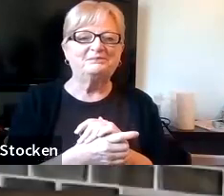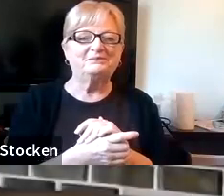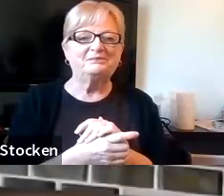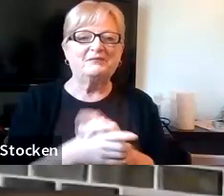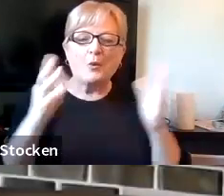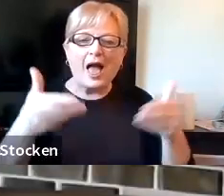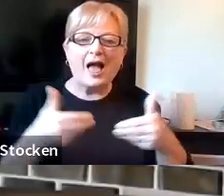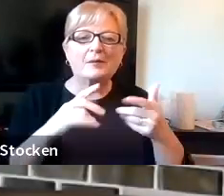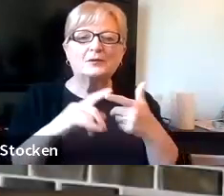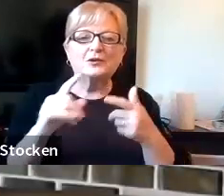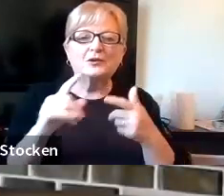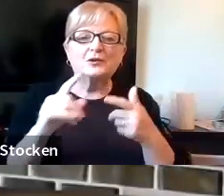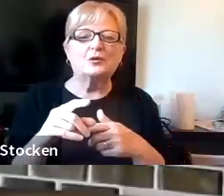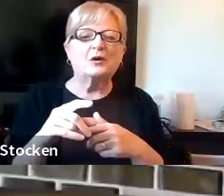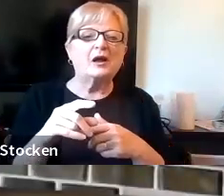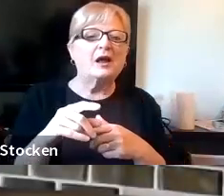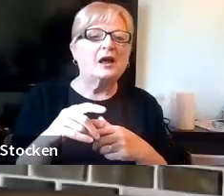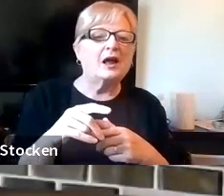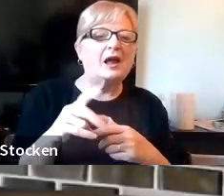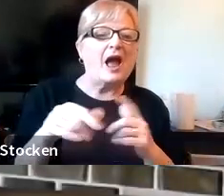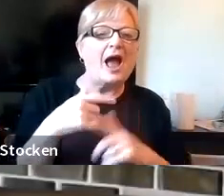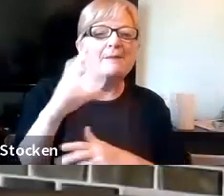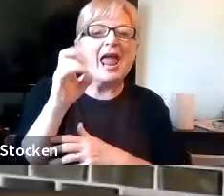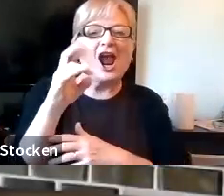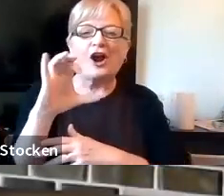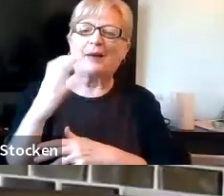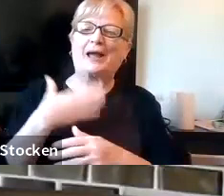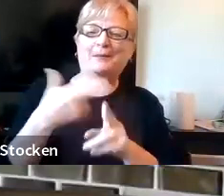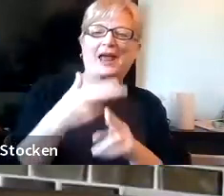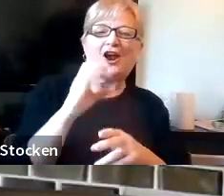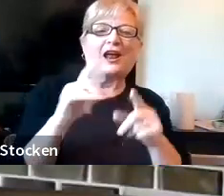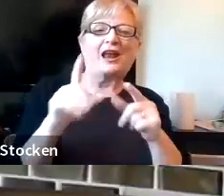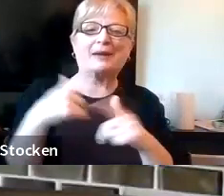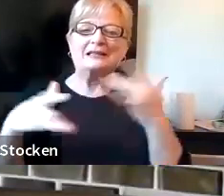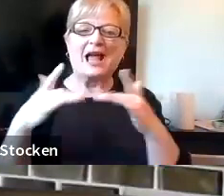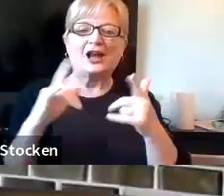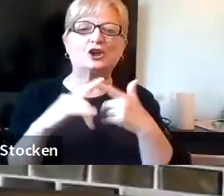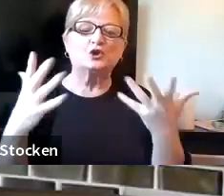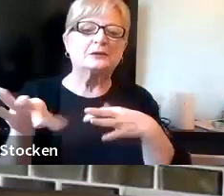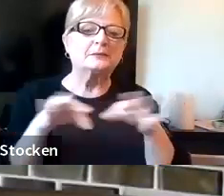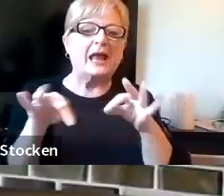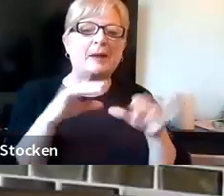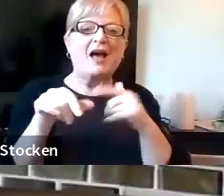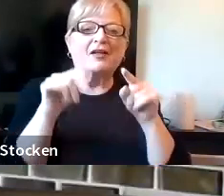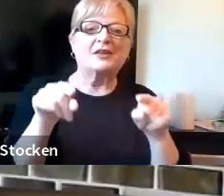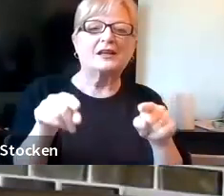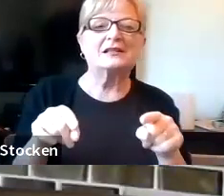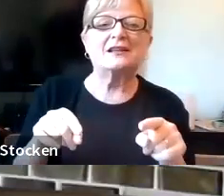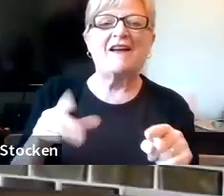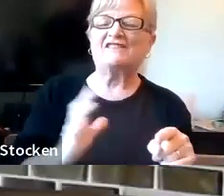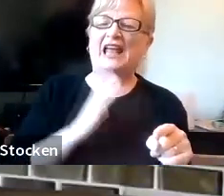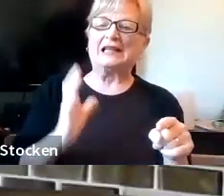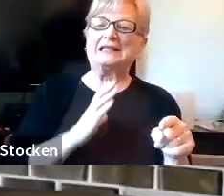Welcome to another edition of Eric's Product Reviews. I'm Eric, and today I'm excited to talk a little bit about this